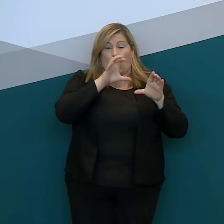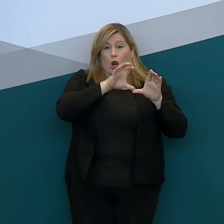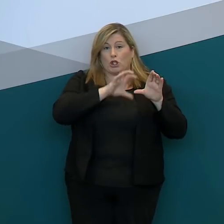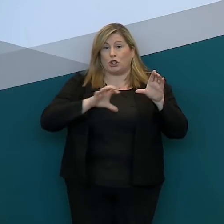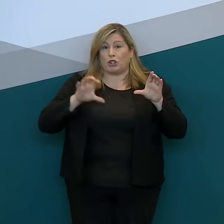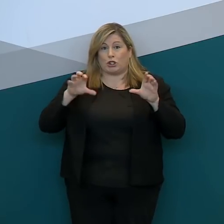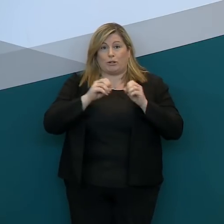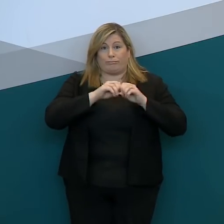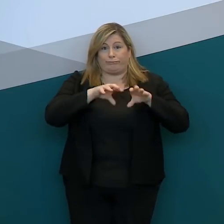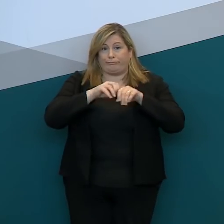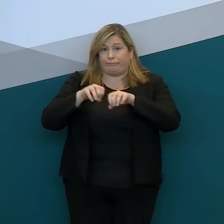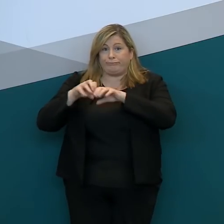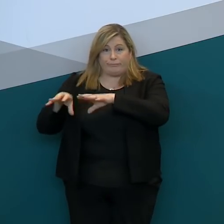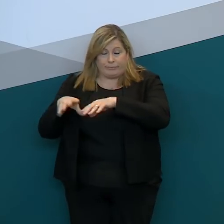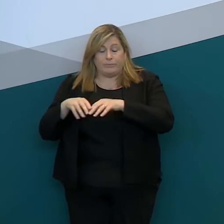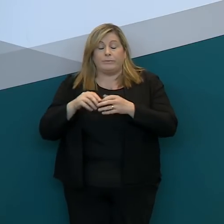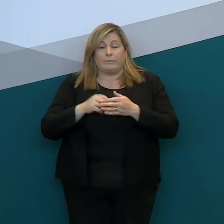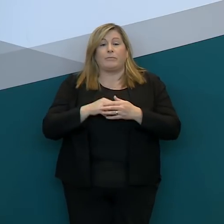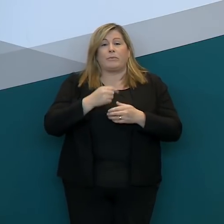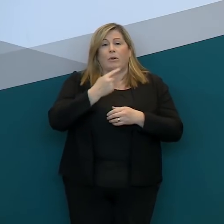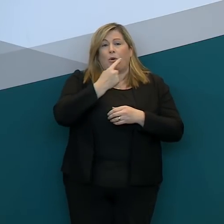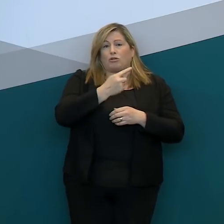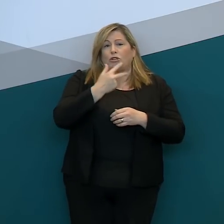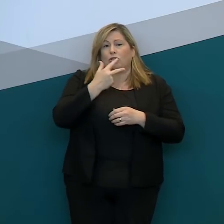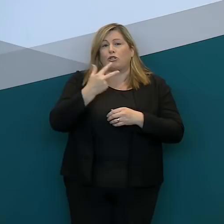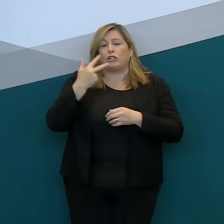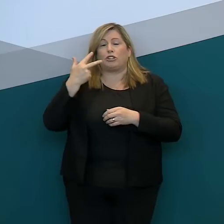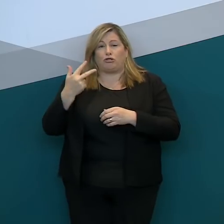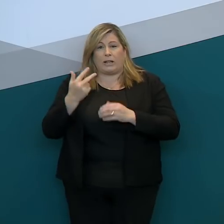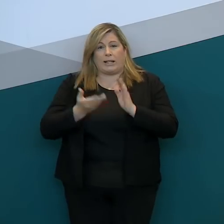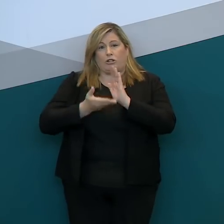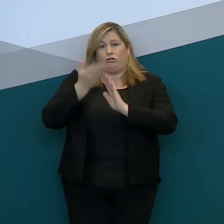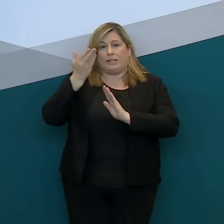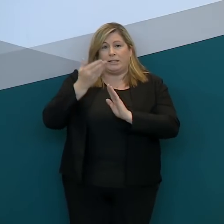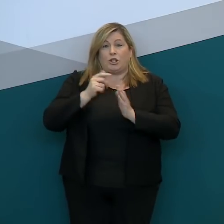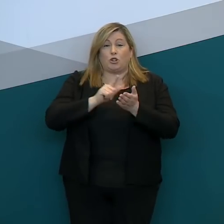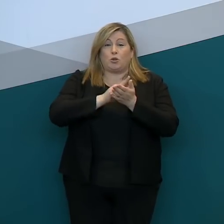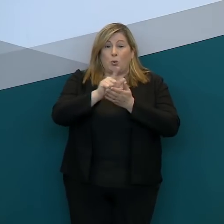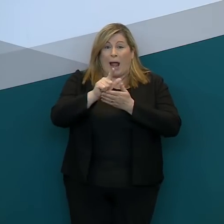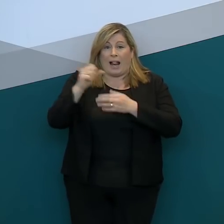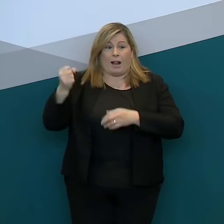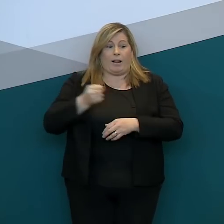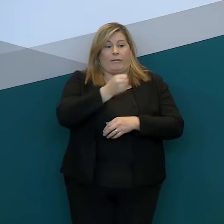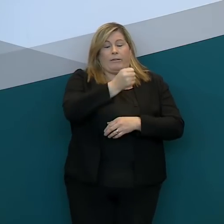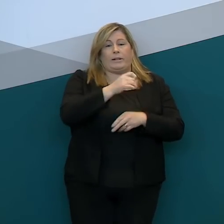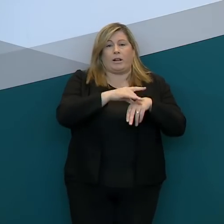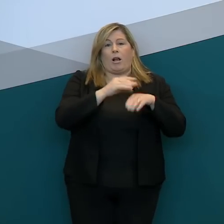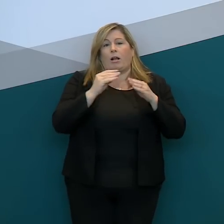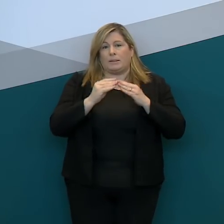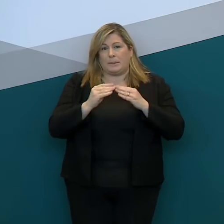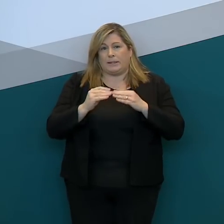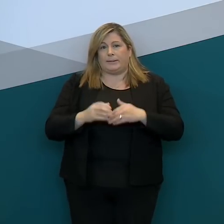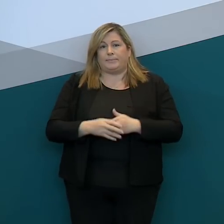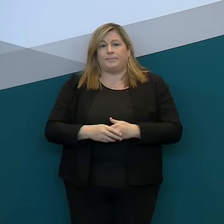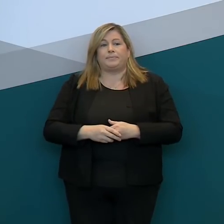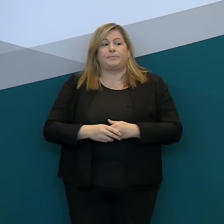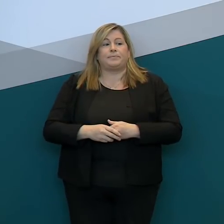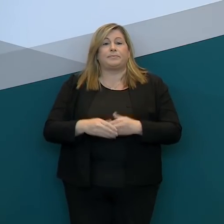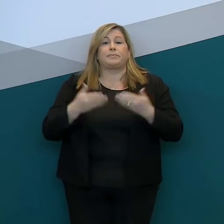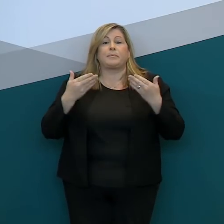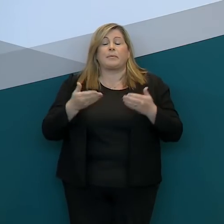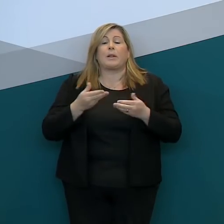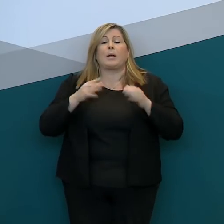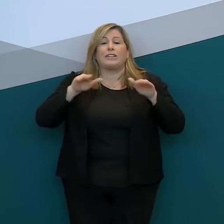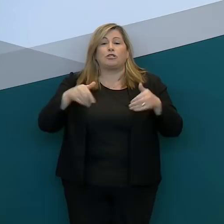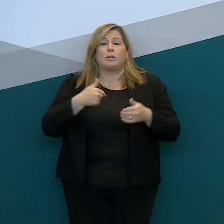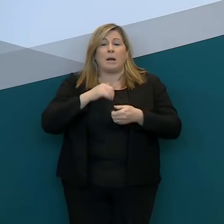cases, 500, an increase of 133, 12 of whom have been hospitalised. So I'm going to